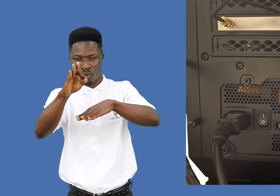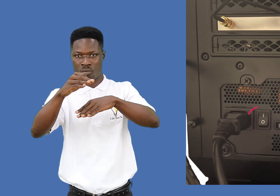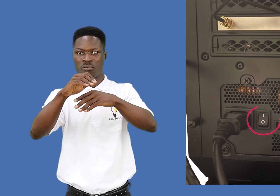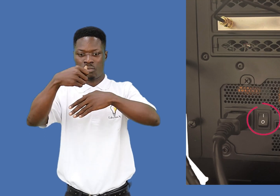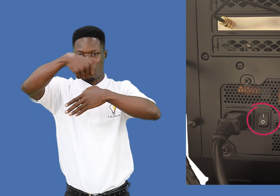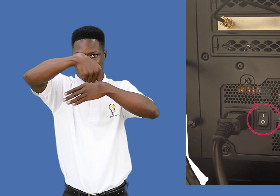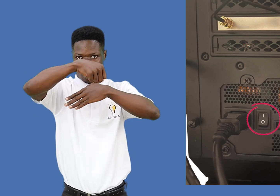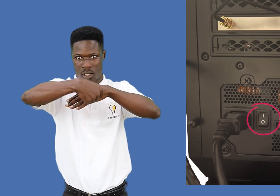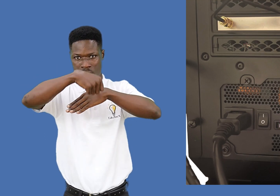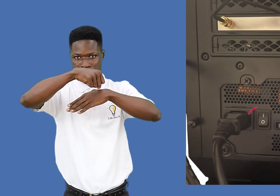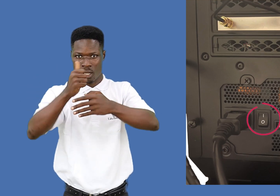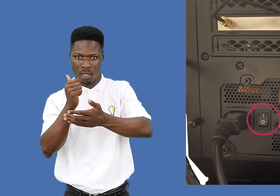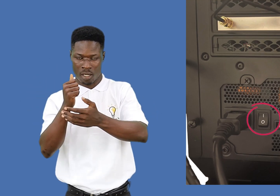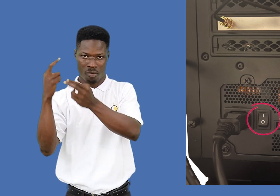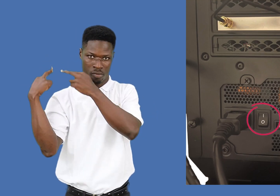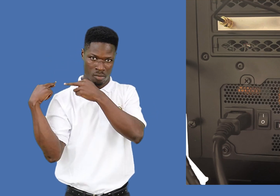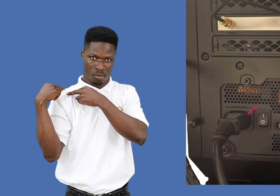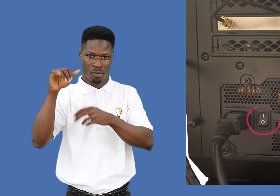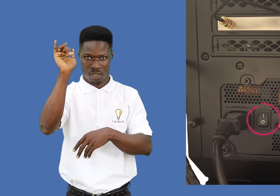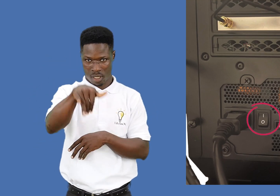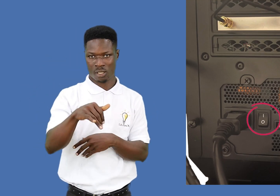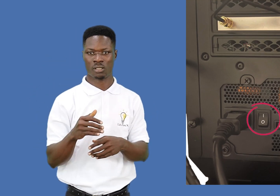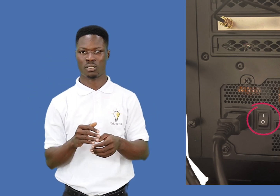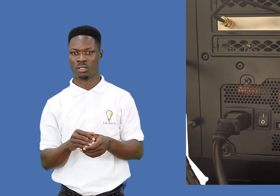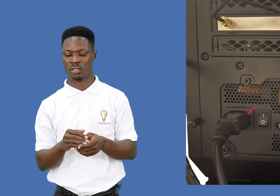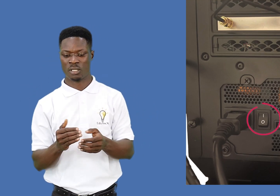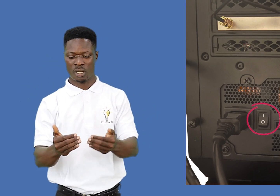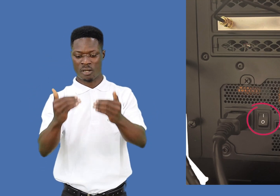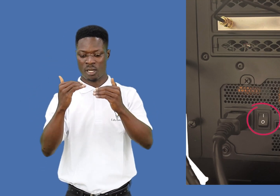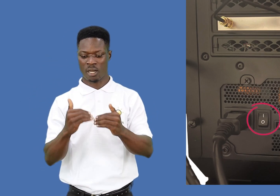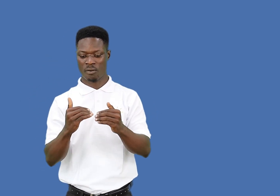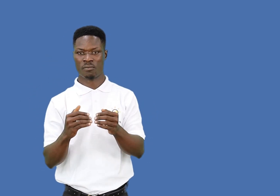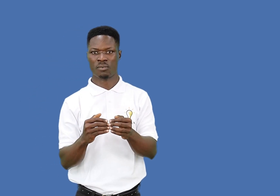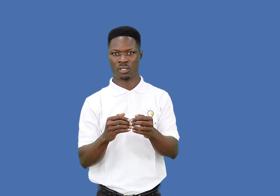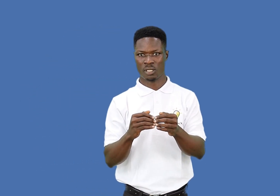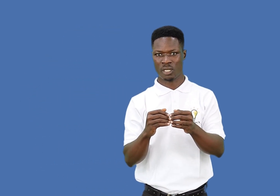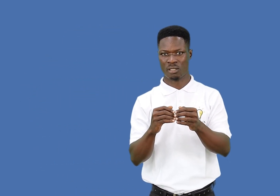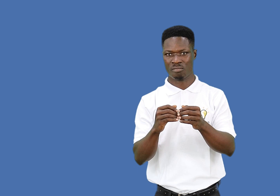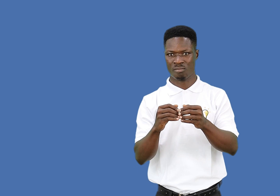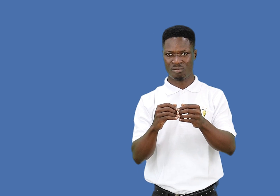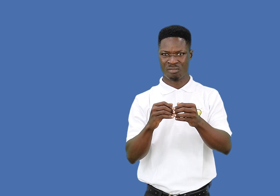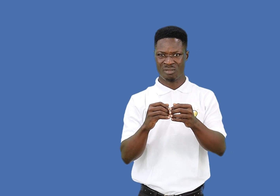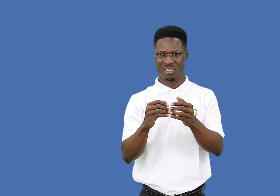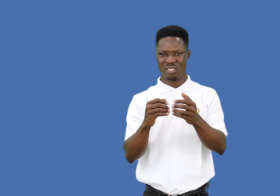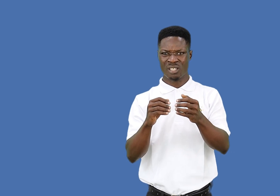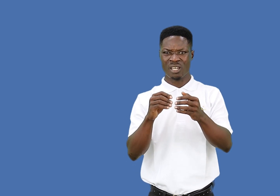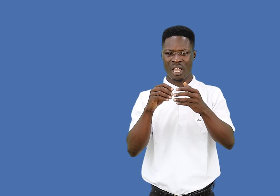If you want to turn on and off the system unit, we use the voltage